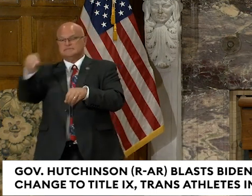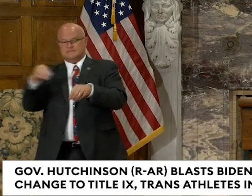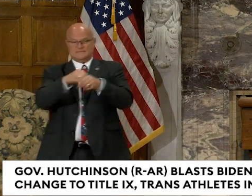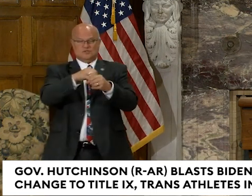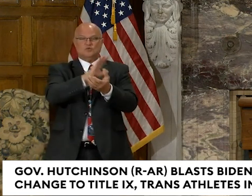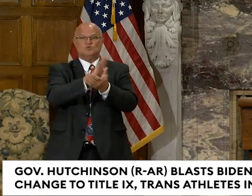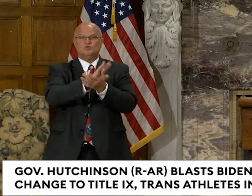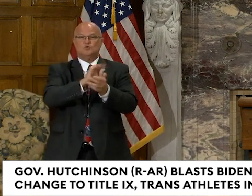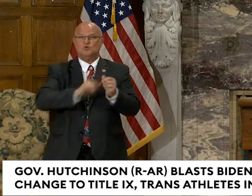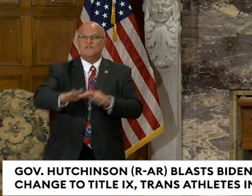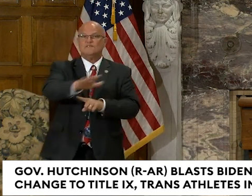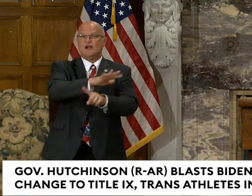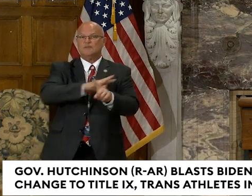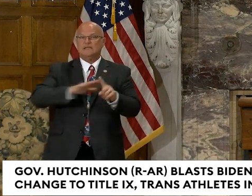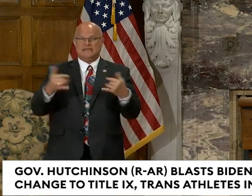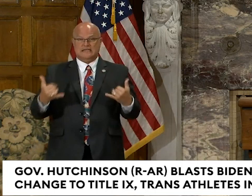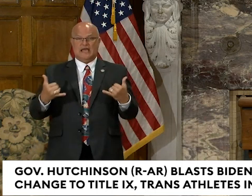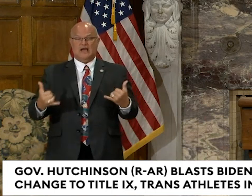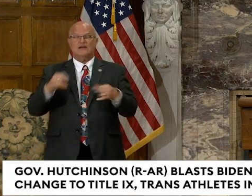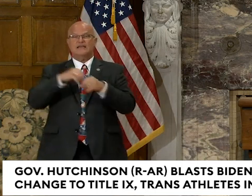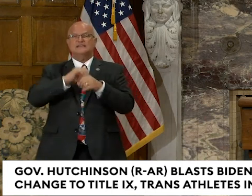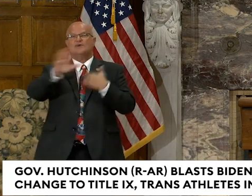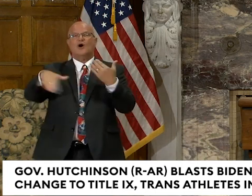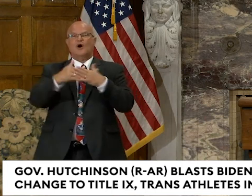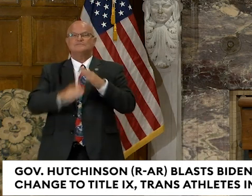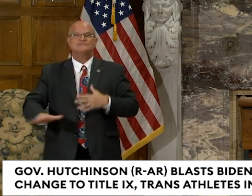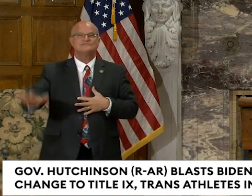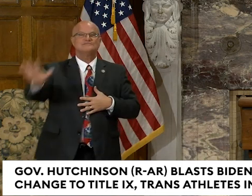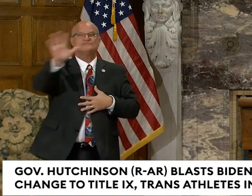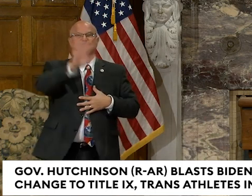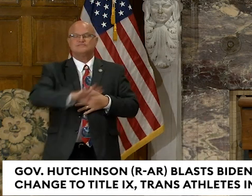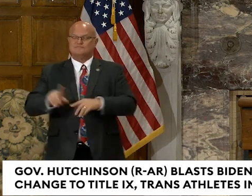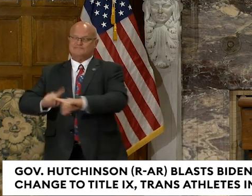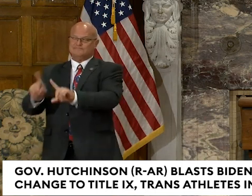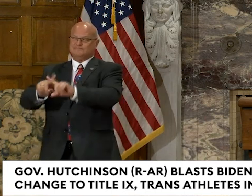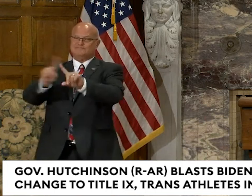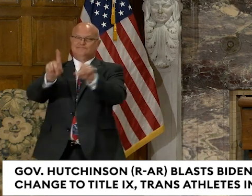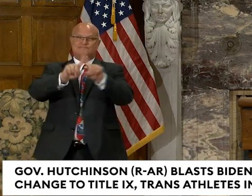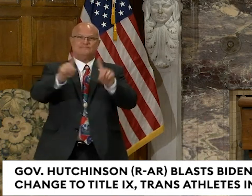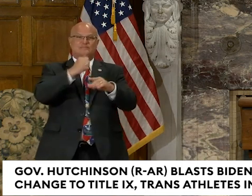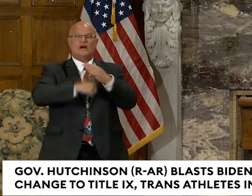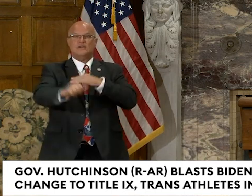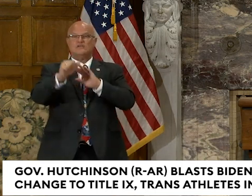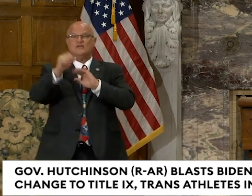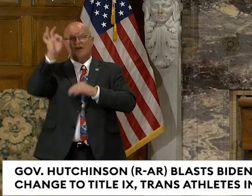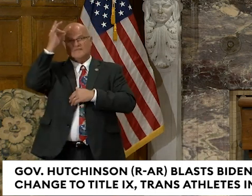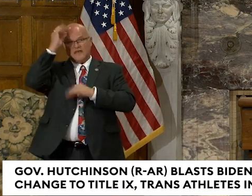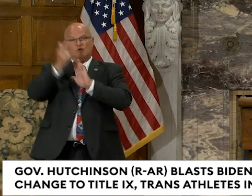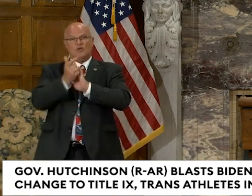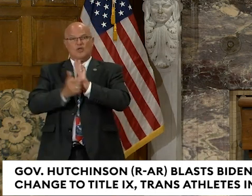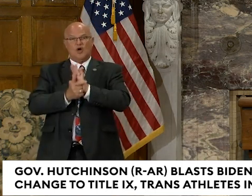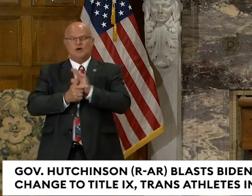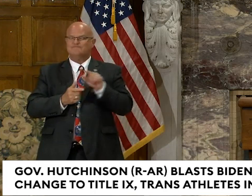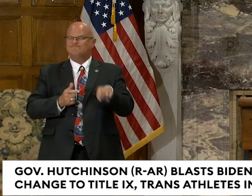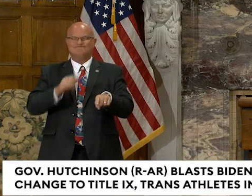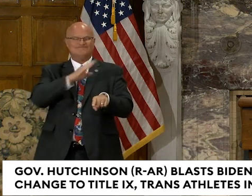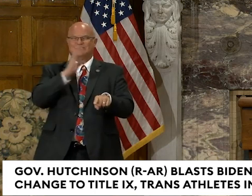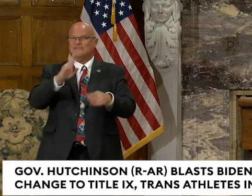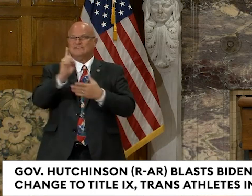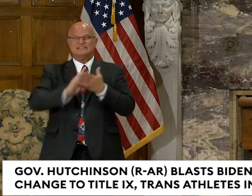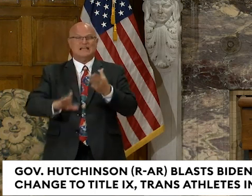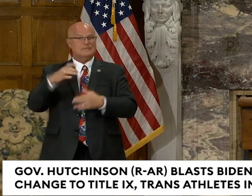school environment and into all across many other environments under federal law, and this was never designed